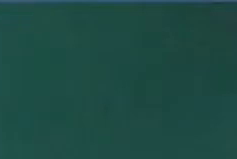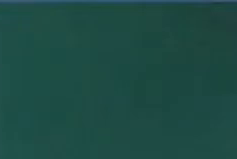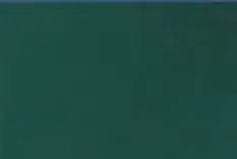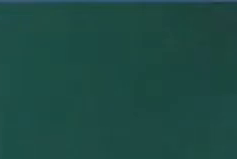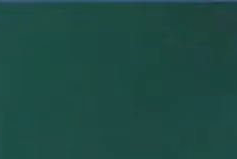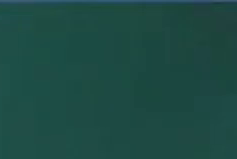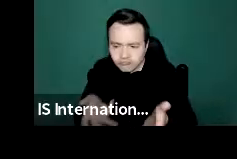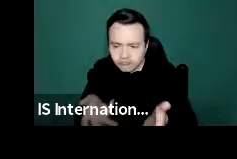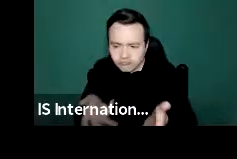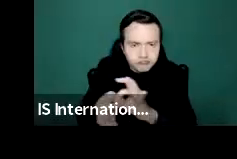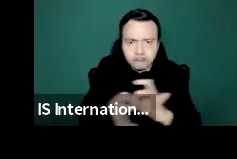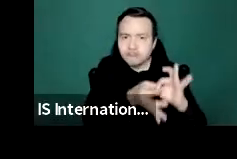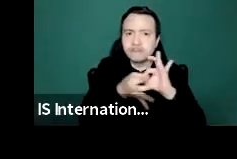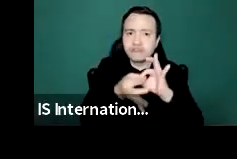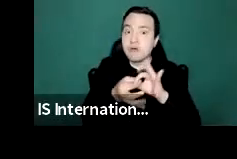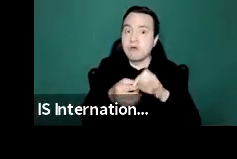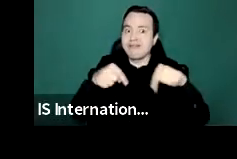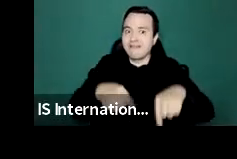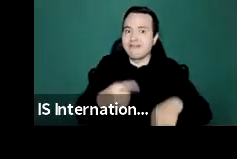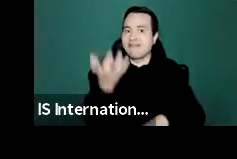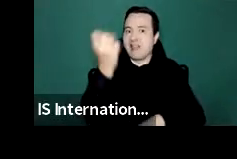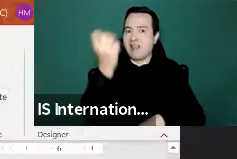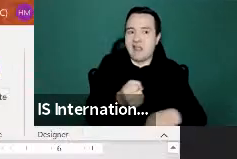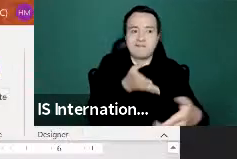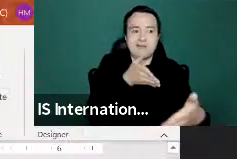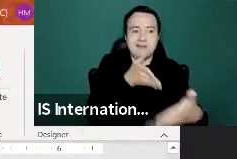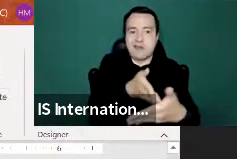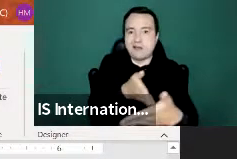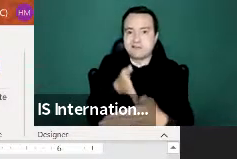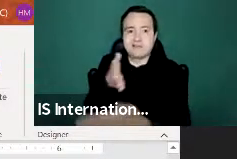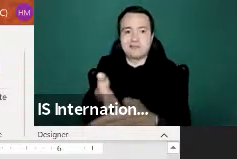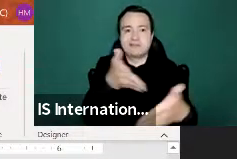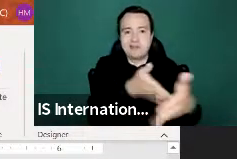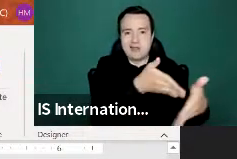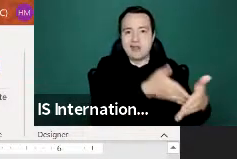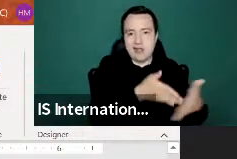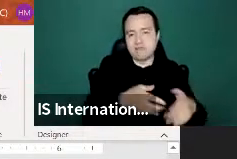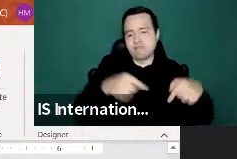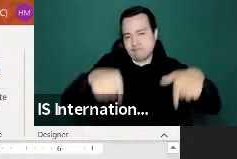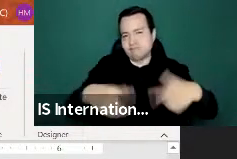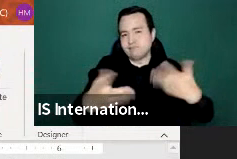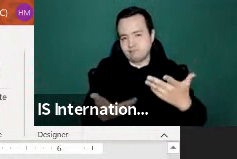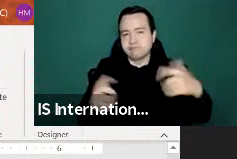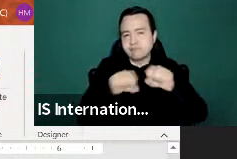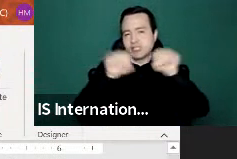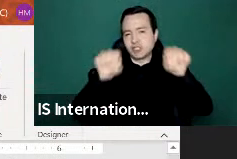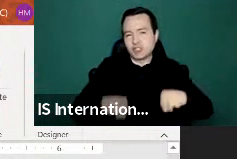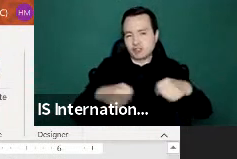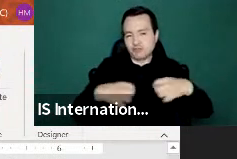access barriers within health systems. And that's a nice segue now into our